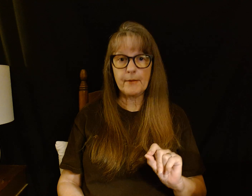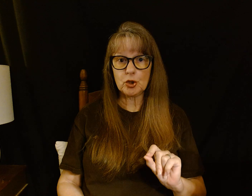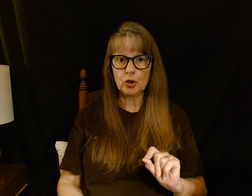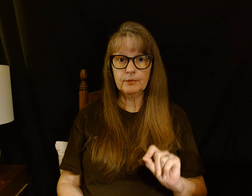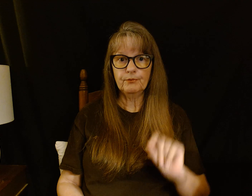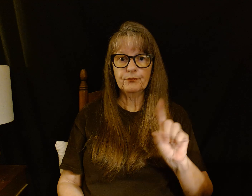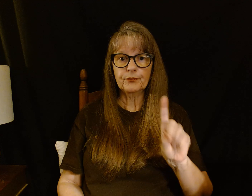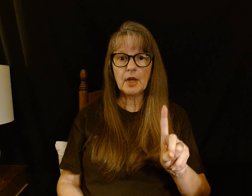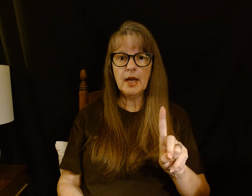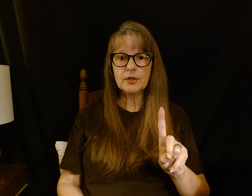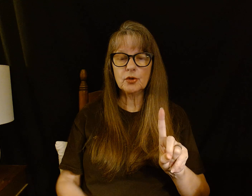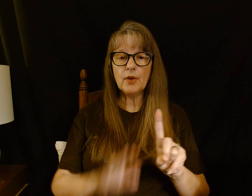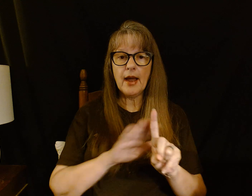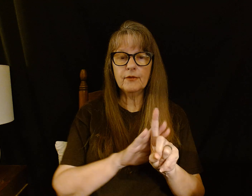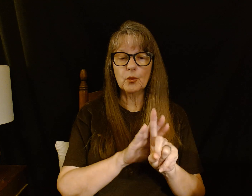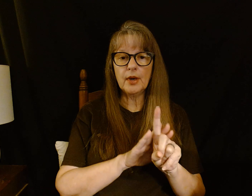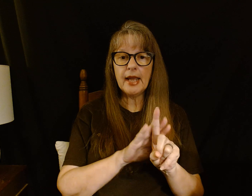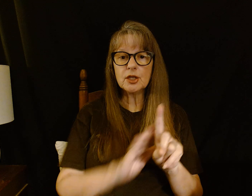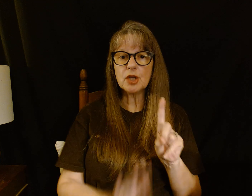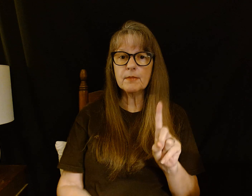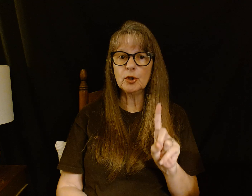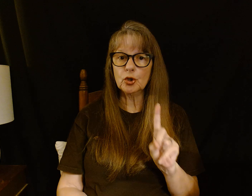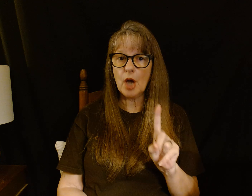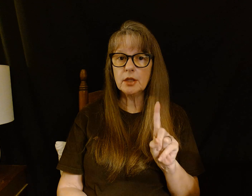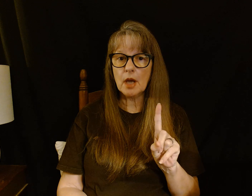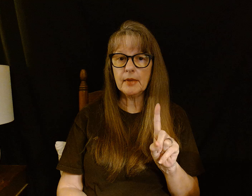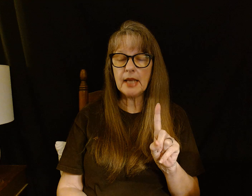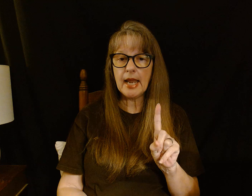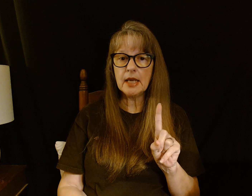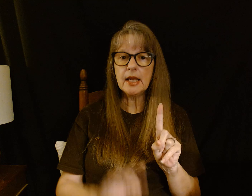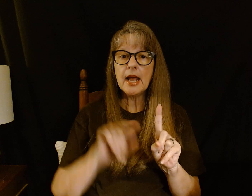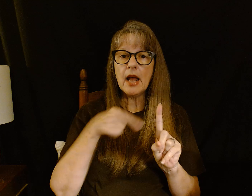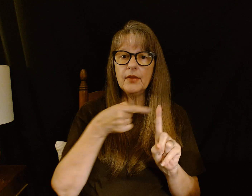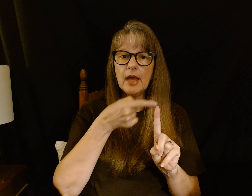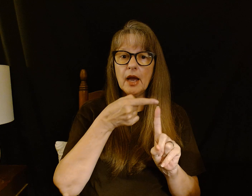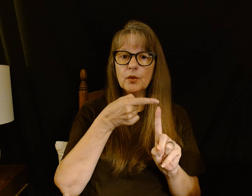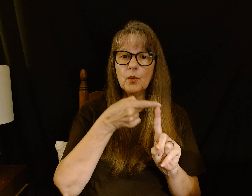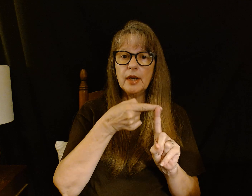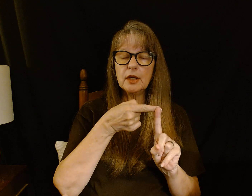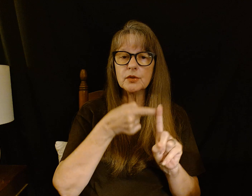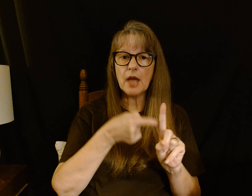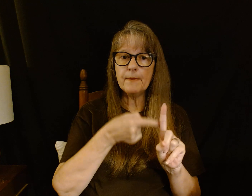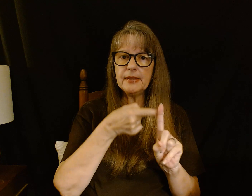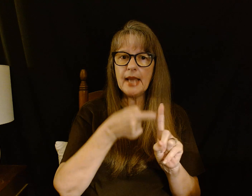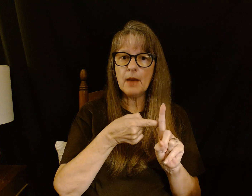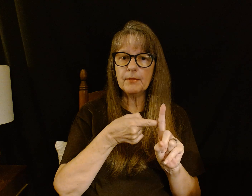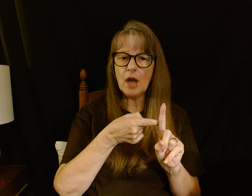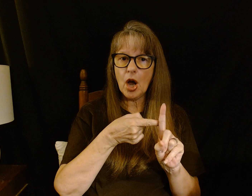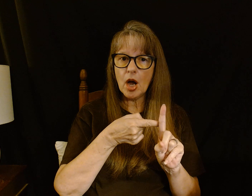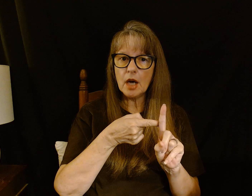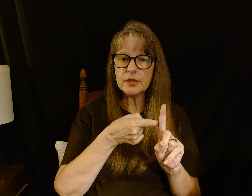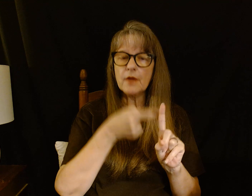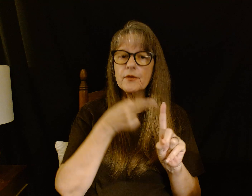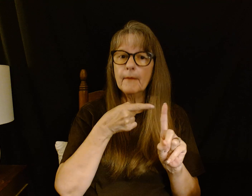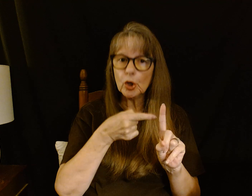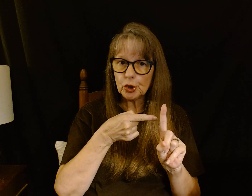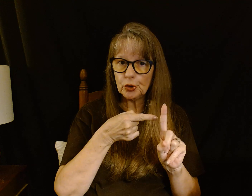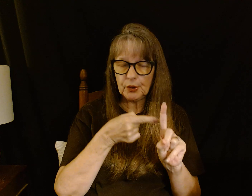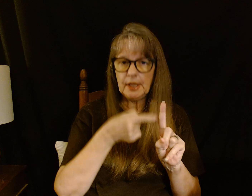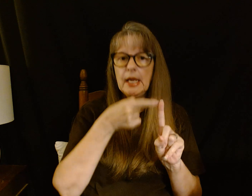thermometer. And so you have your one hand shape on your non-dominant hand, and the other one goes up and down because of the mercury